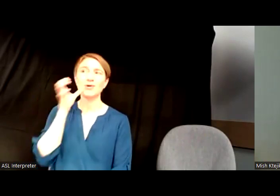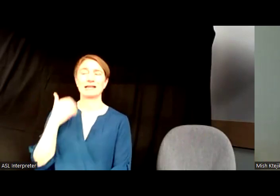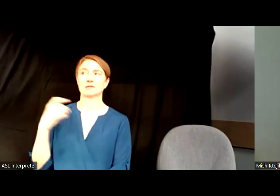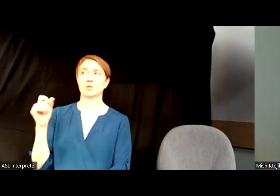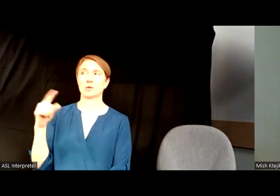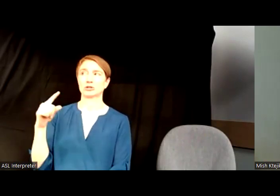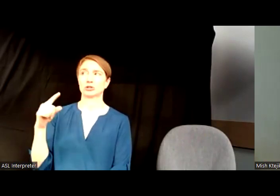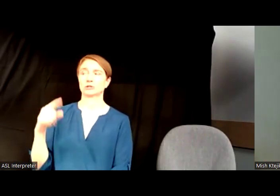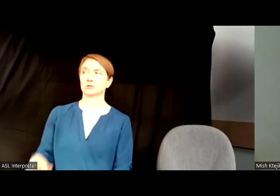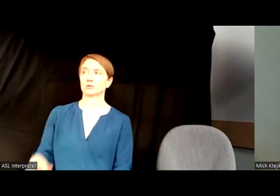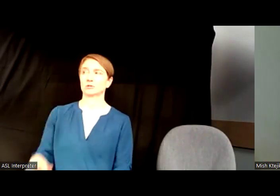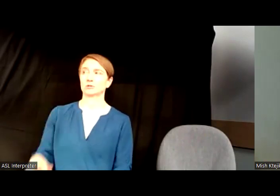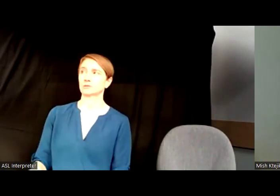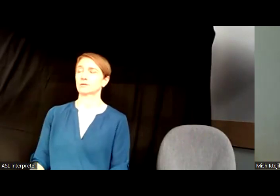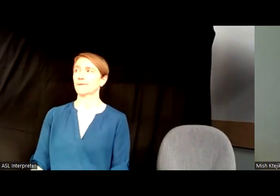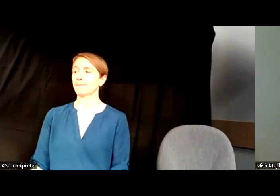question.